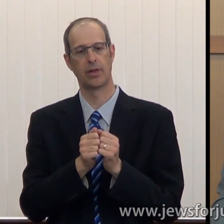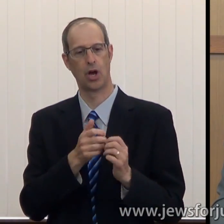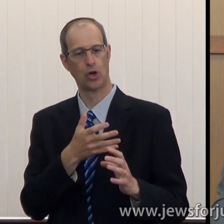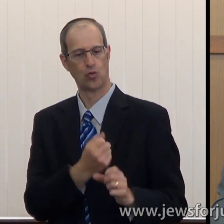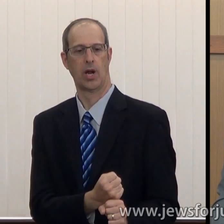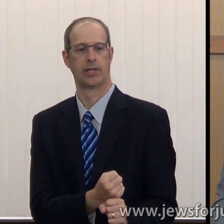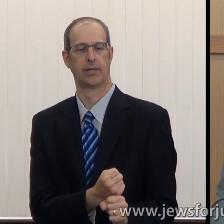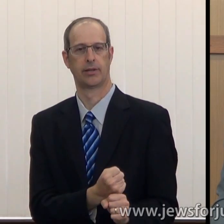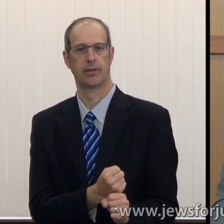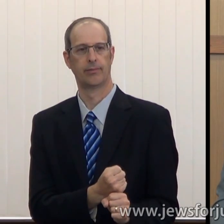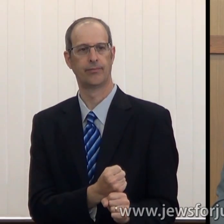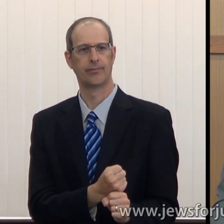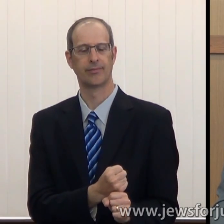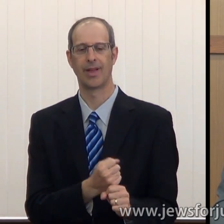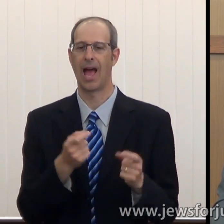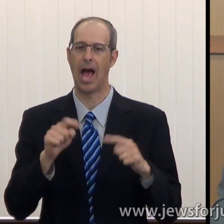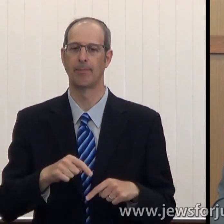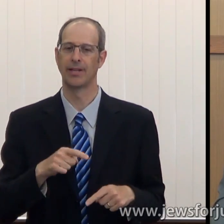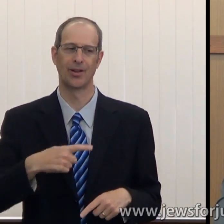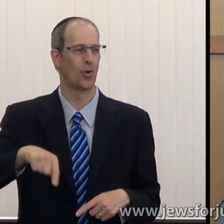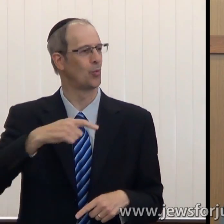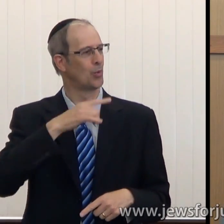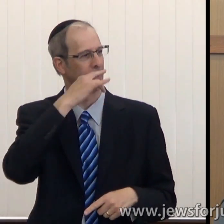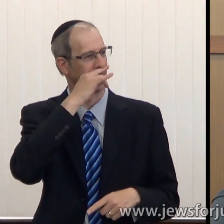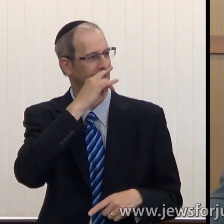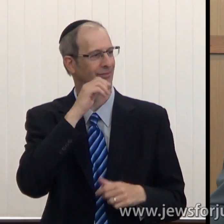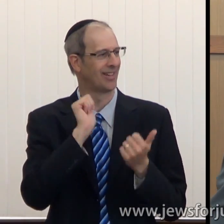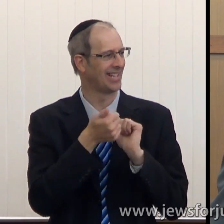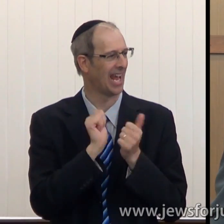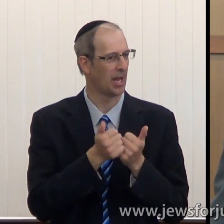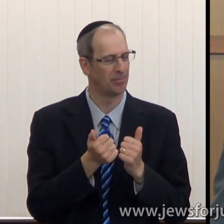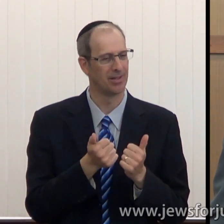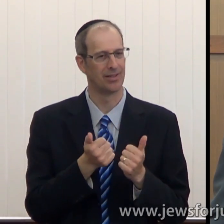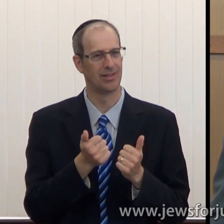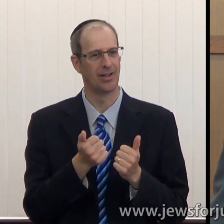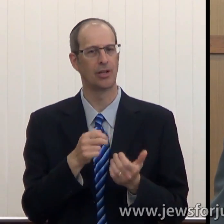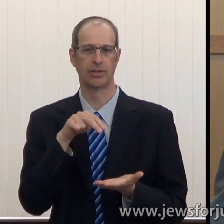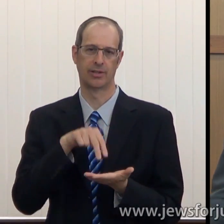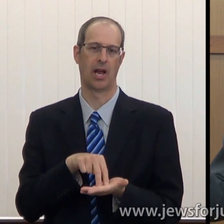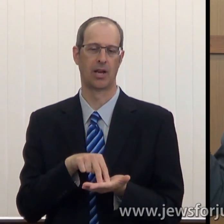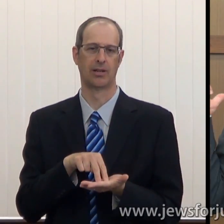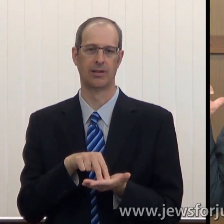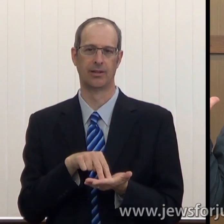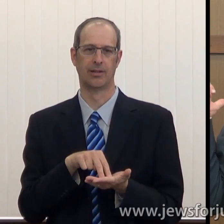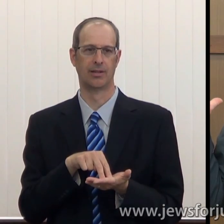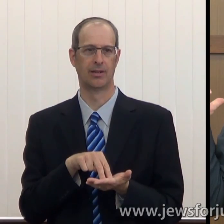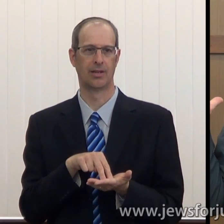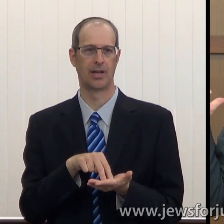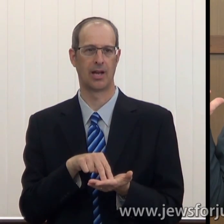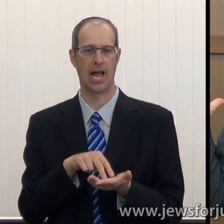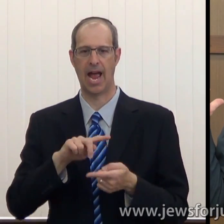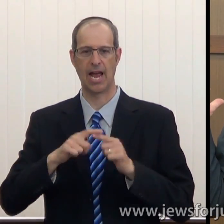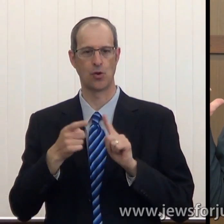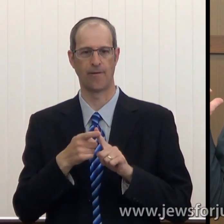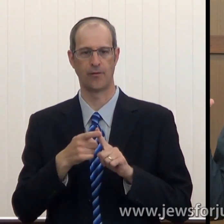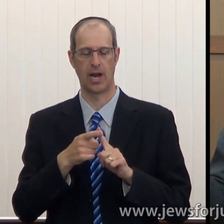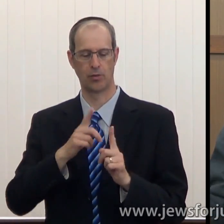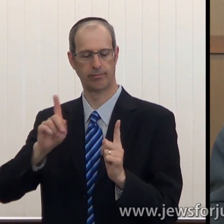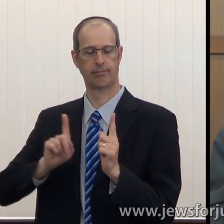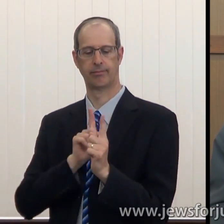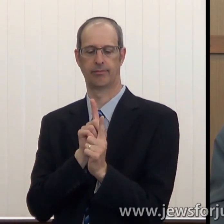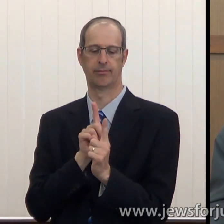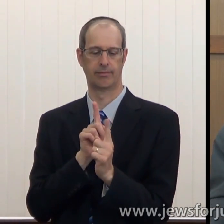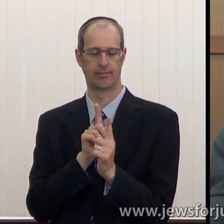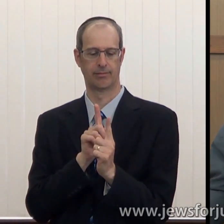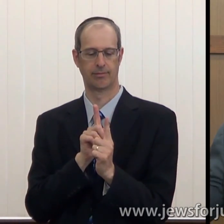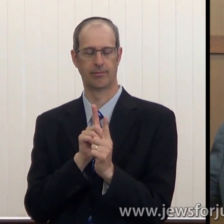You know, when we were kids, we played a game where you would stand up and your friend would stand behind you and